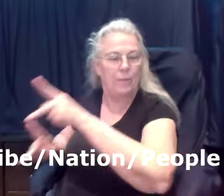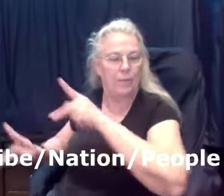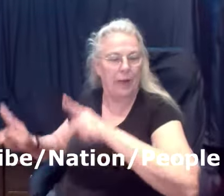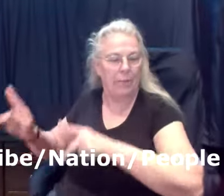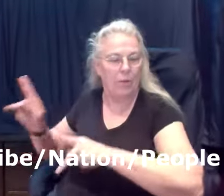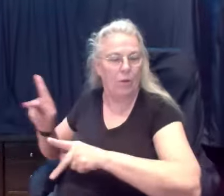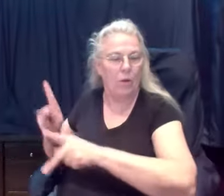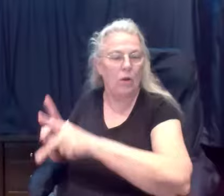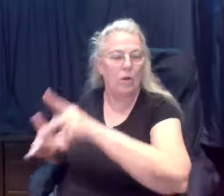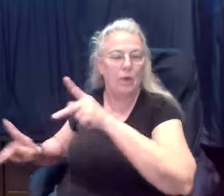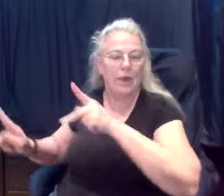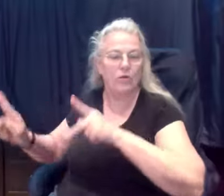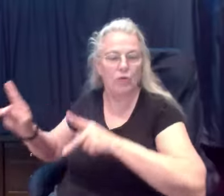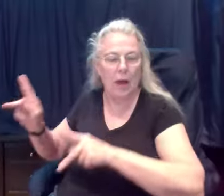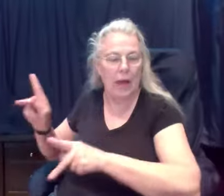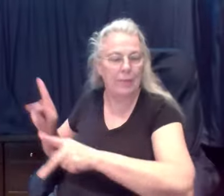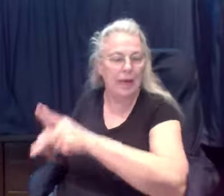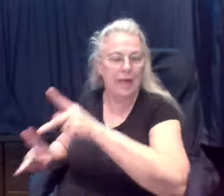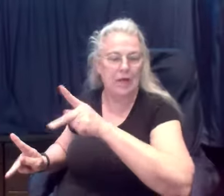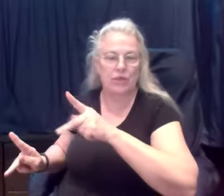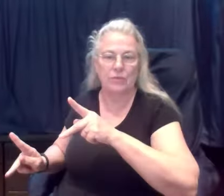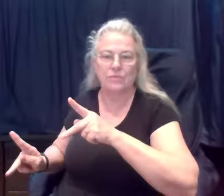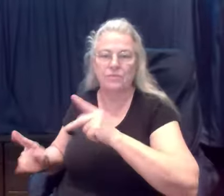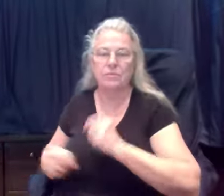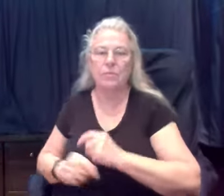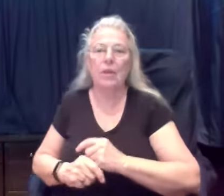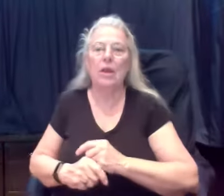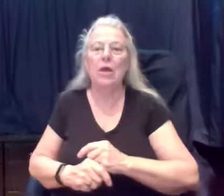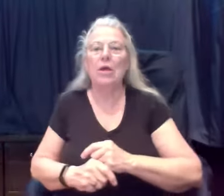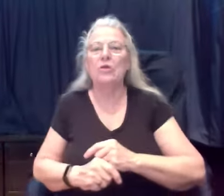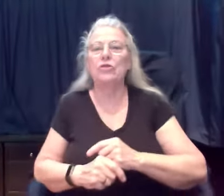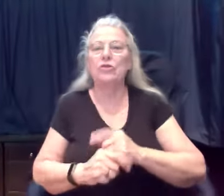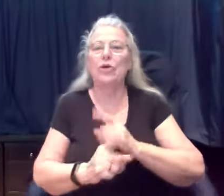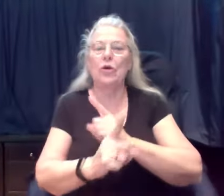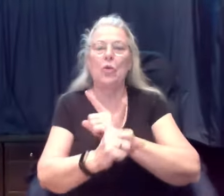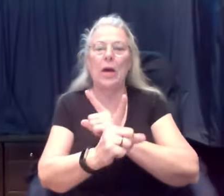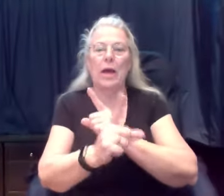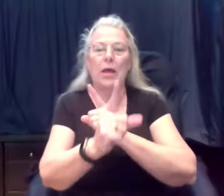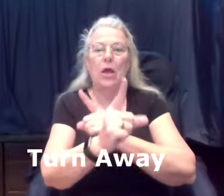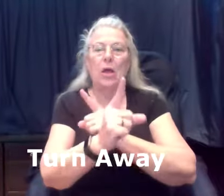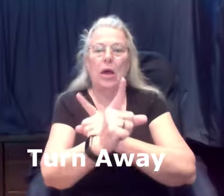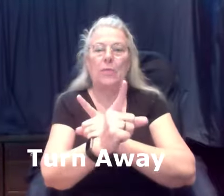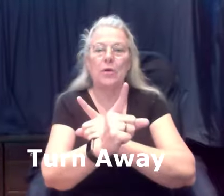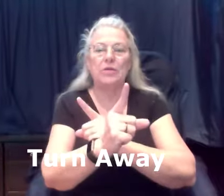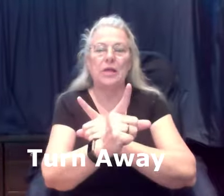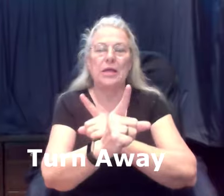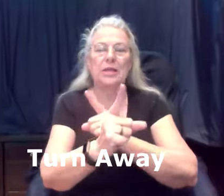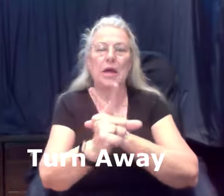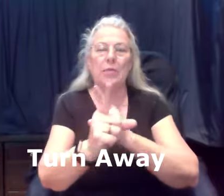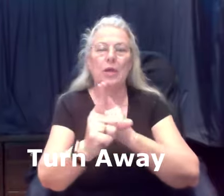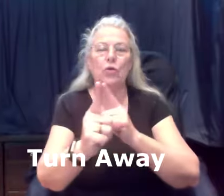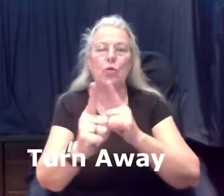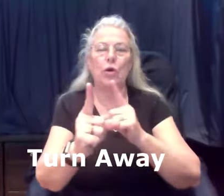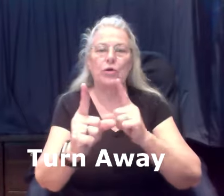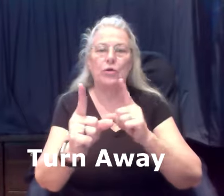People, being tribe and nation. To turn away, a person is coming toward you,